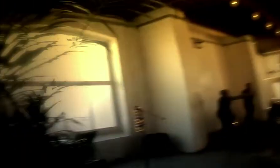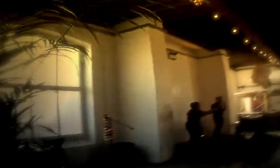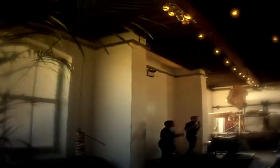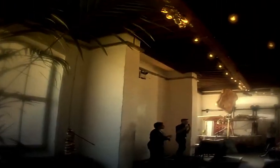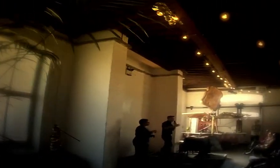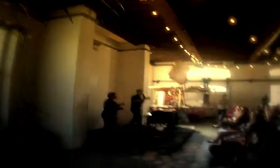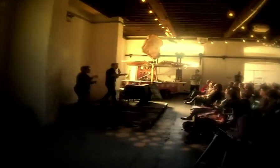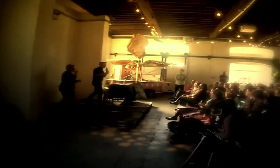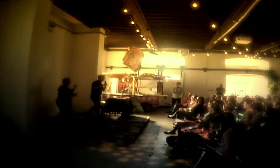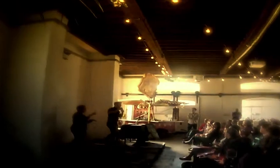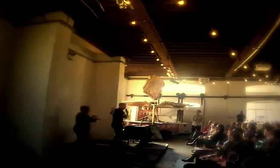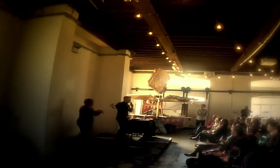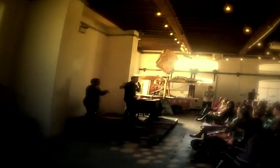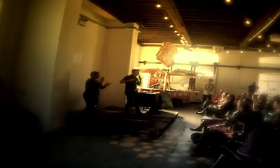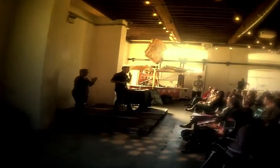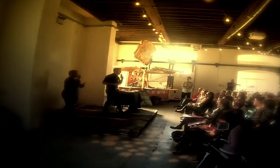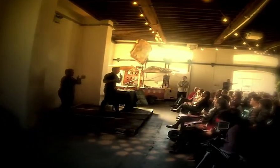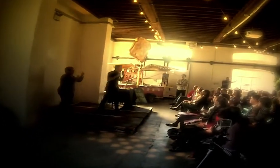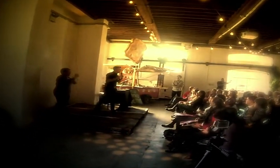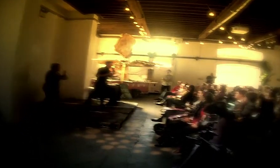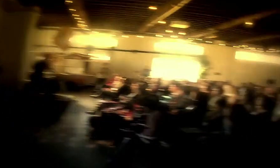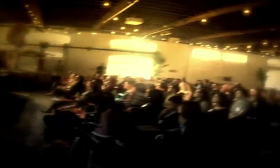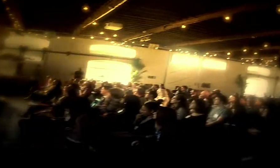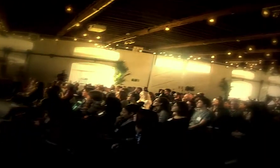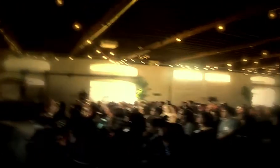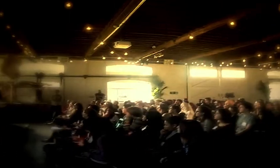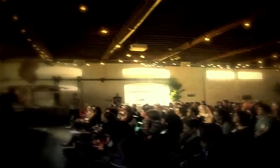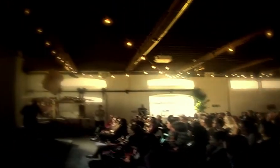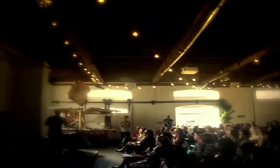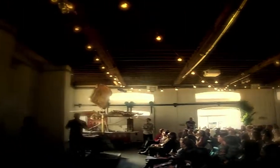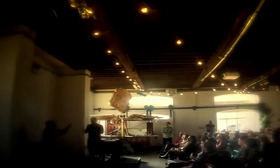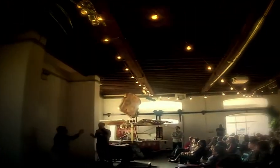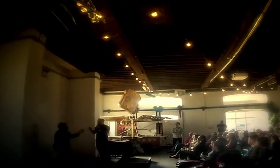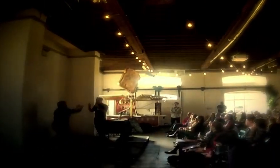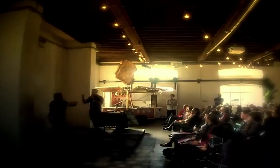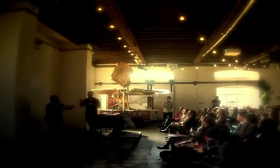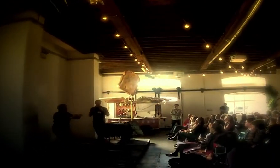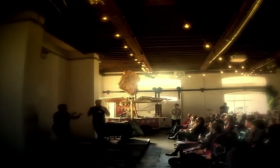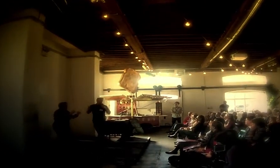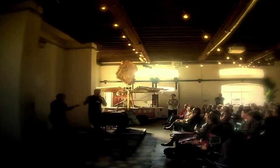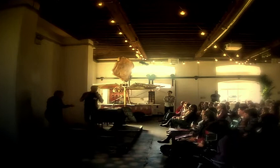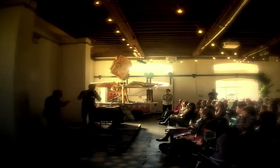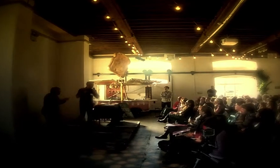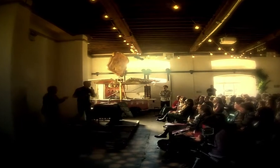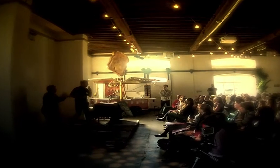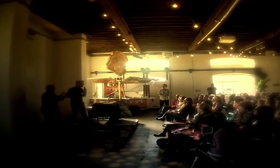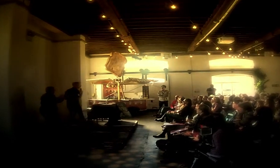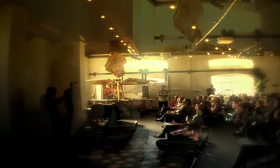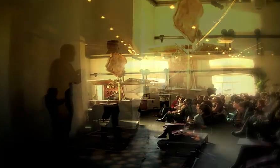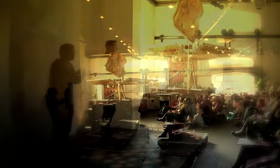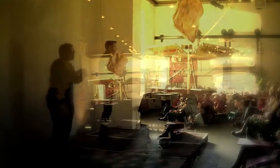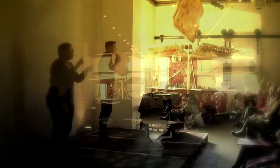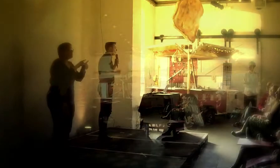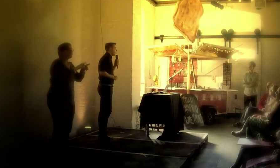in run-down theatres which they could dismantle and pick up and move elsewhere for the masses, on the cheap, taking pops at the establishment whilst he